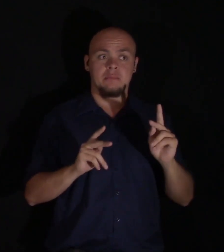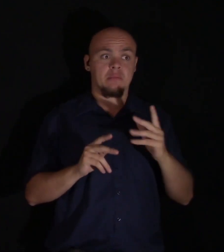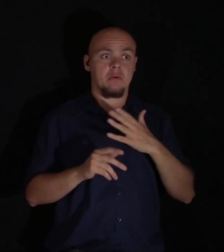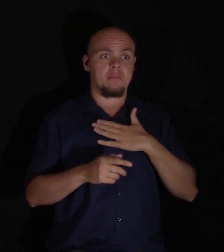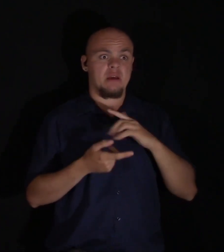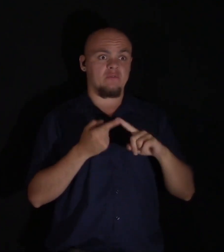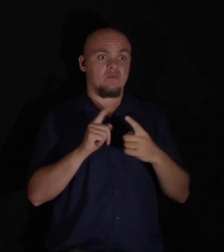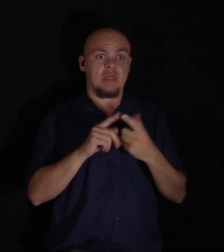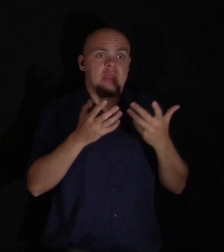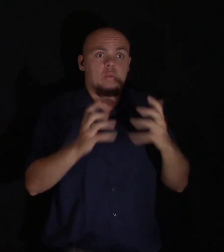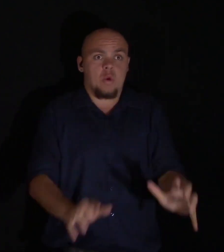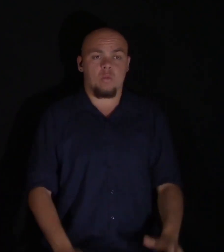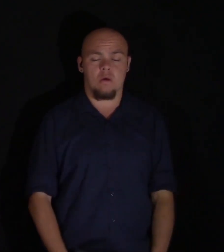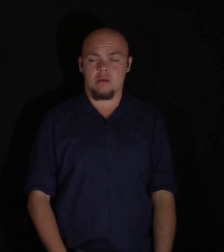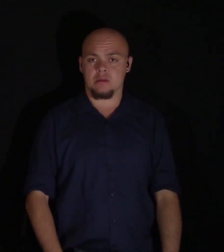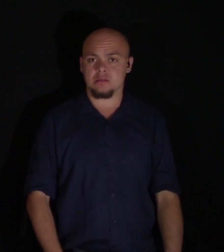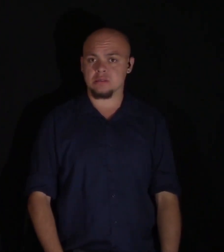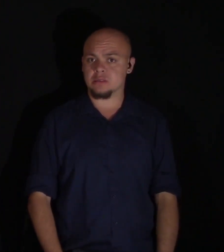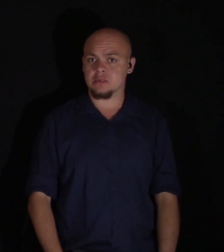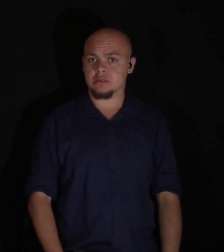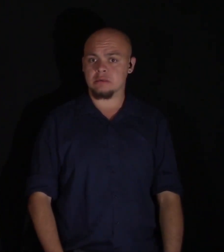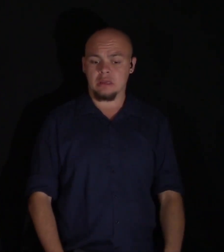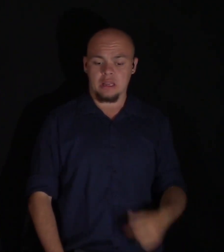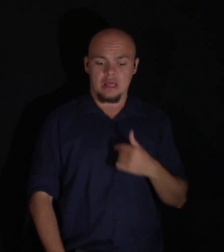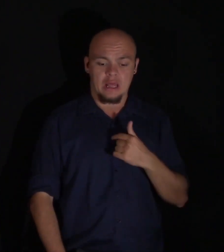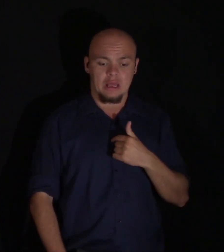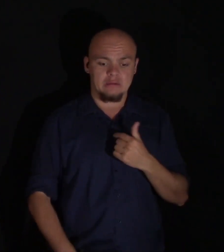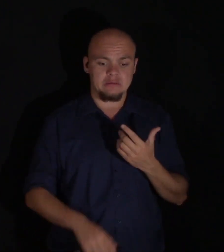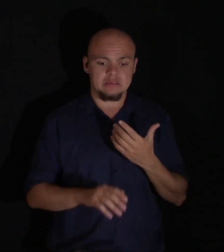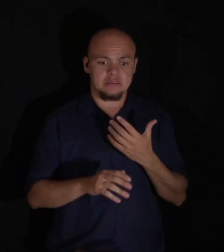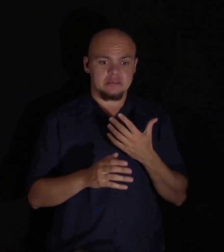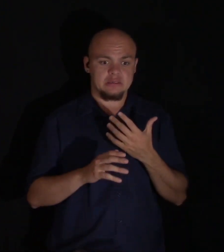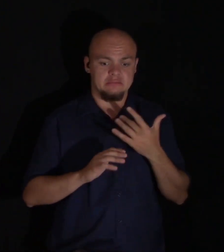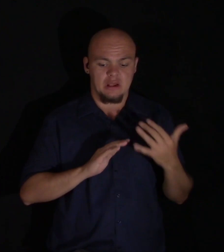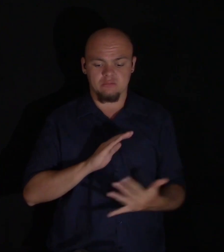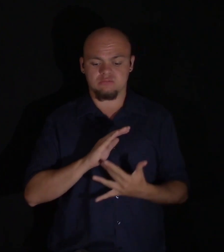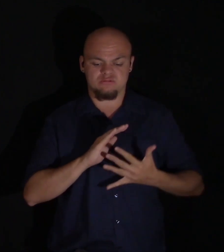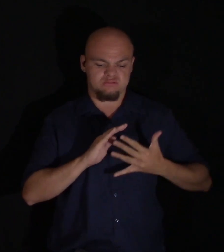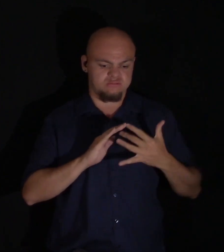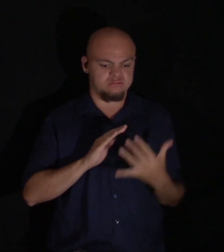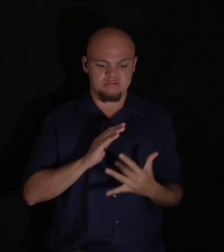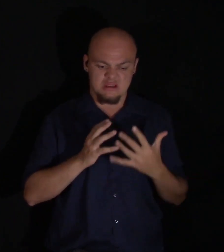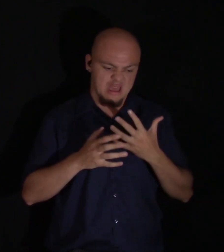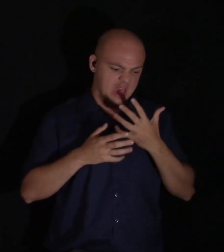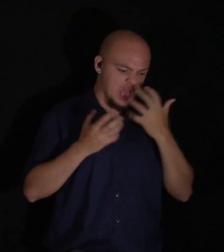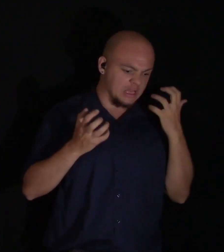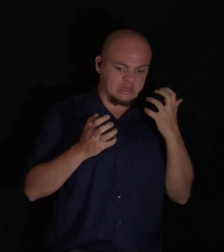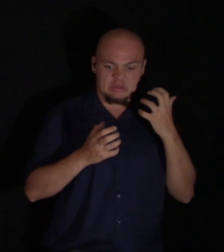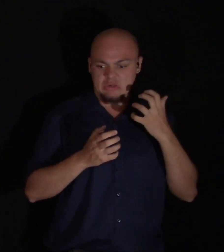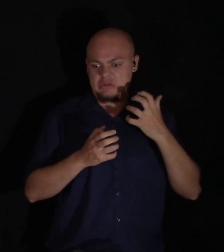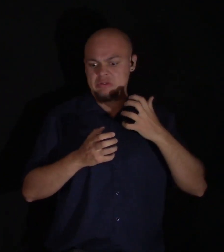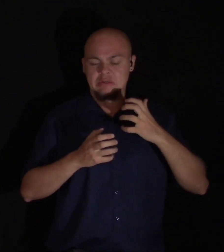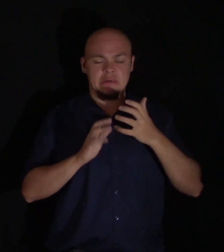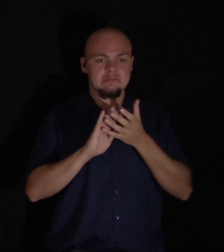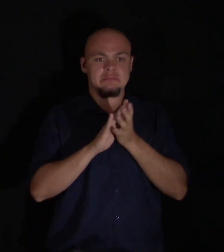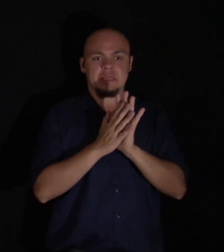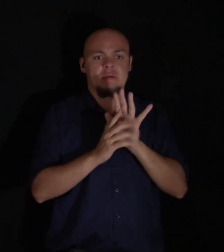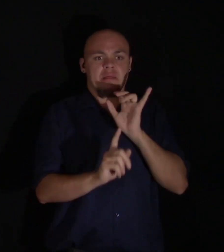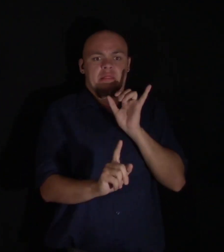friend. I feared I would ruminate in toxic anger, rage, and sadness, eventually becoming